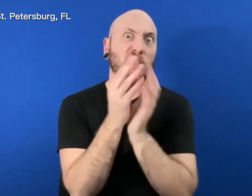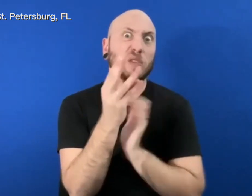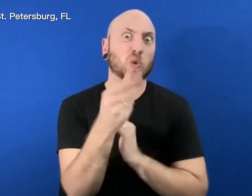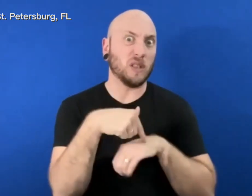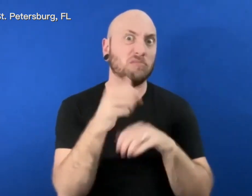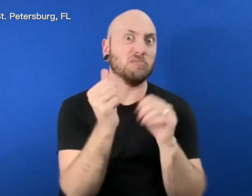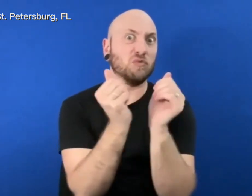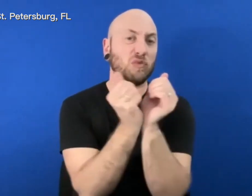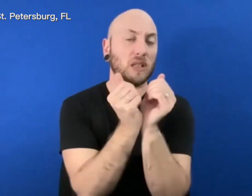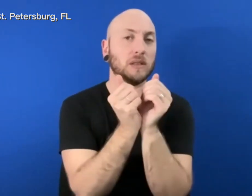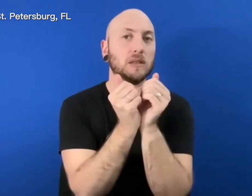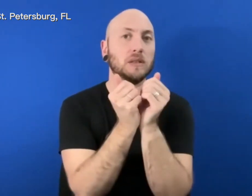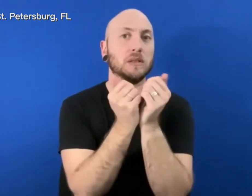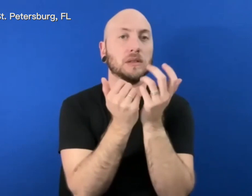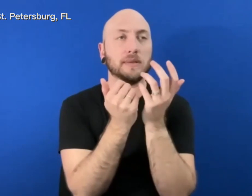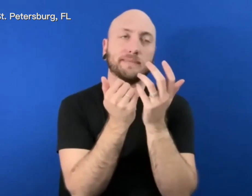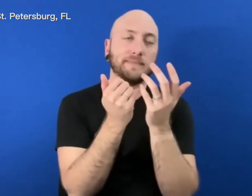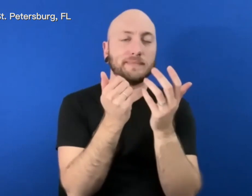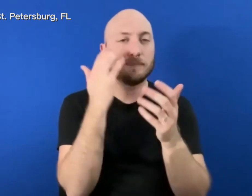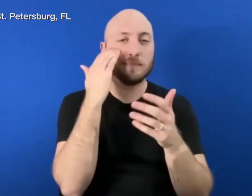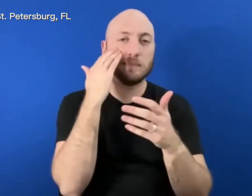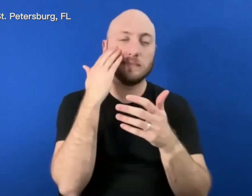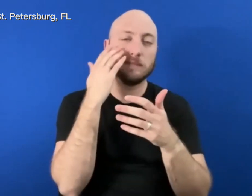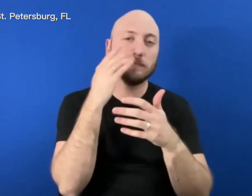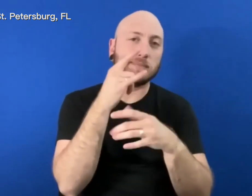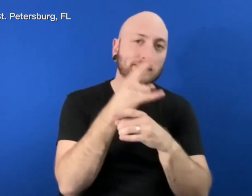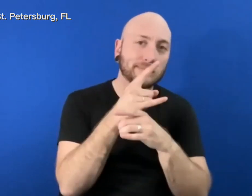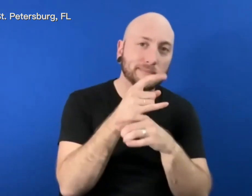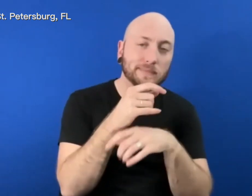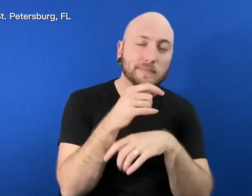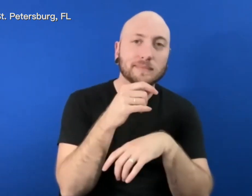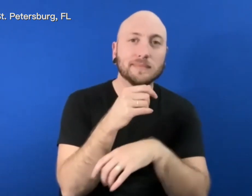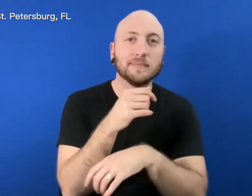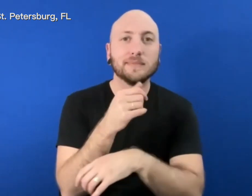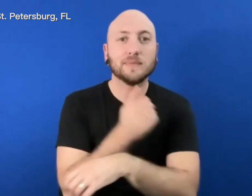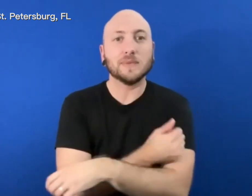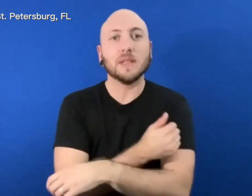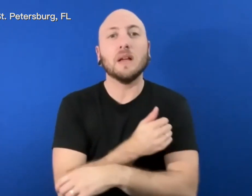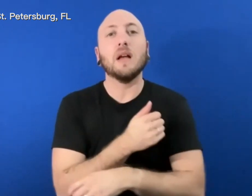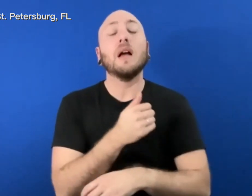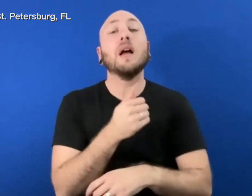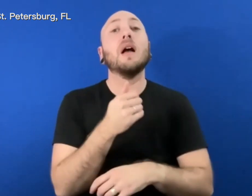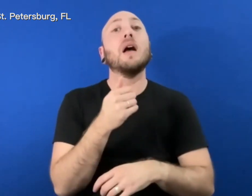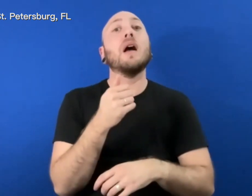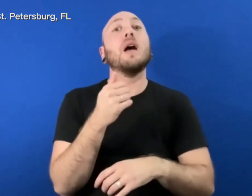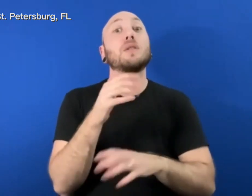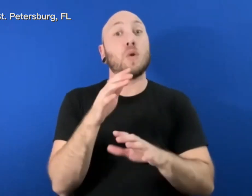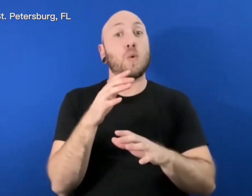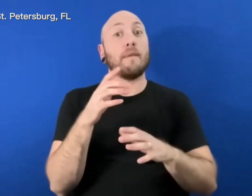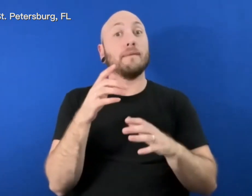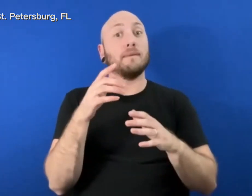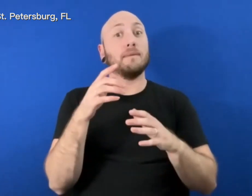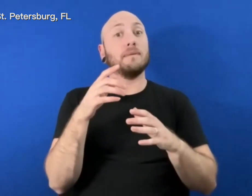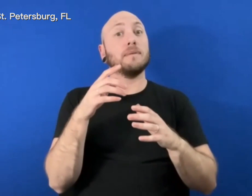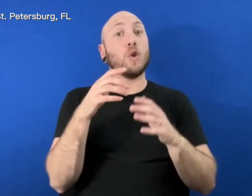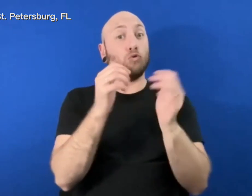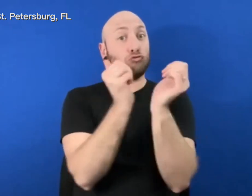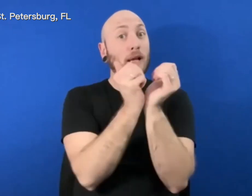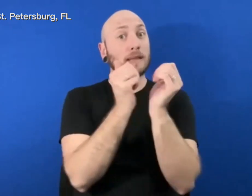some alcohol and drug related stuff. And I got put on a program, like a drug court program. And this was the first time I